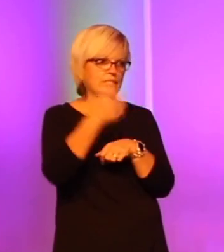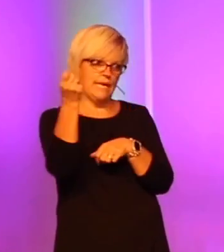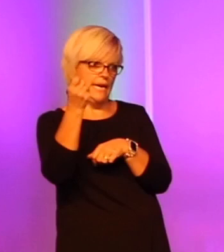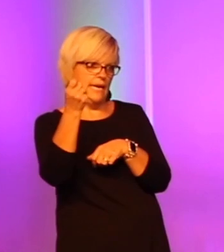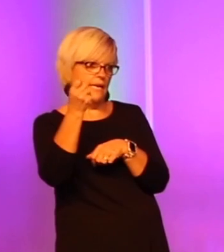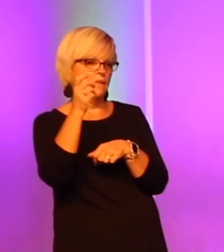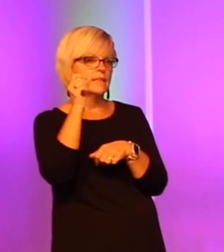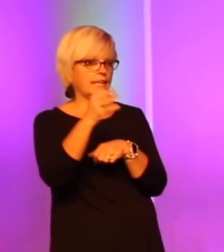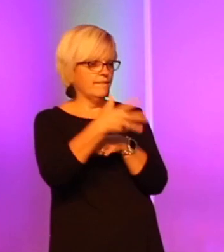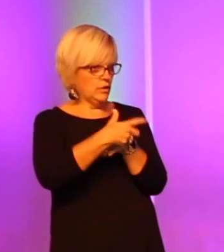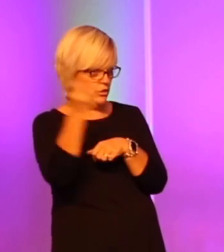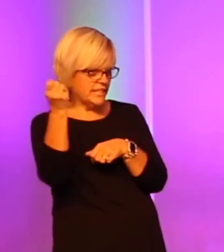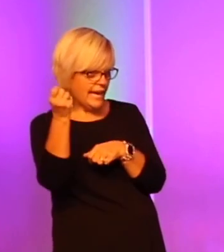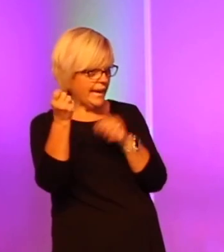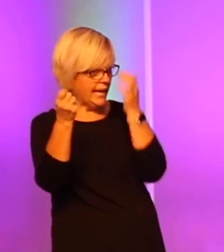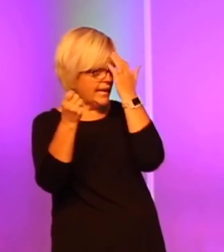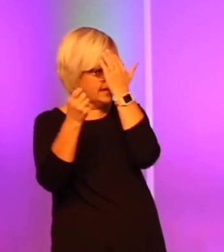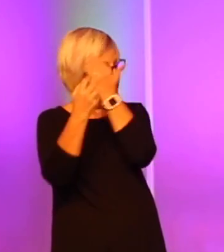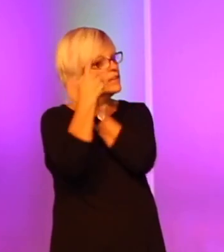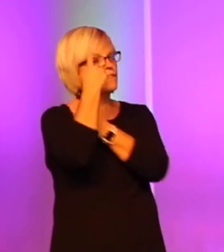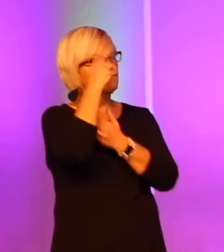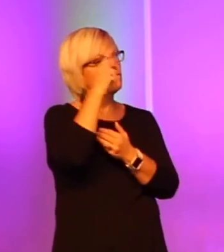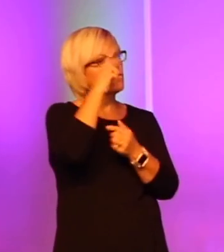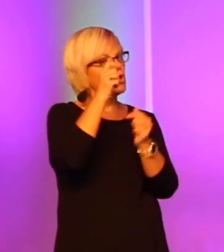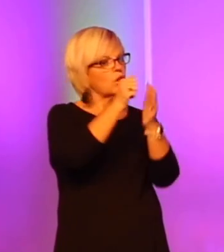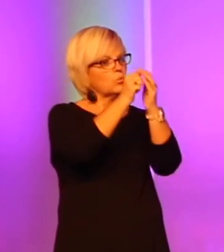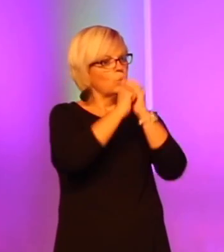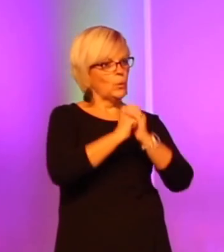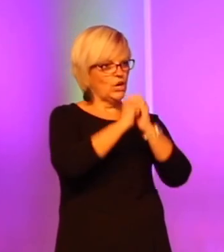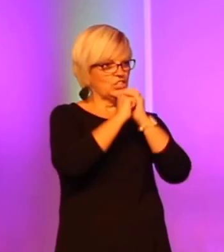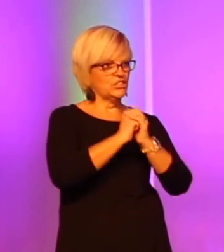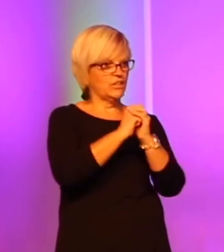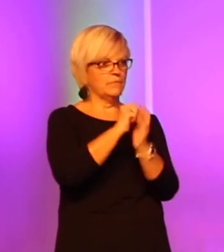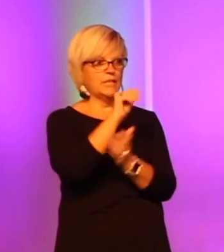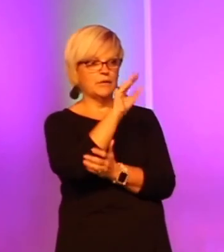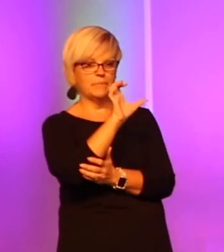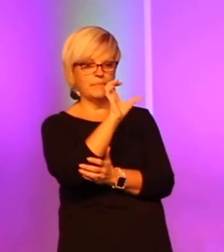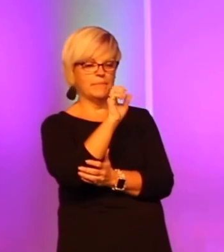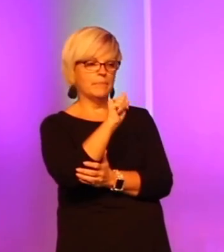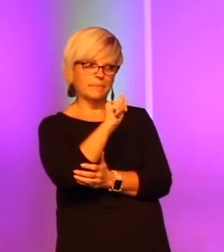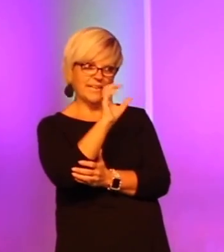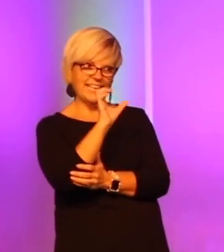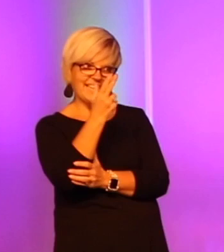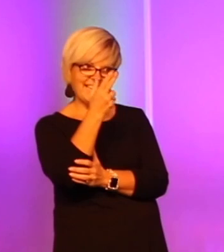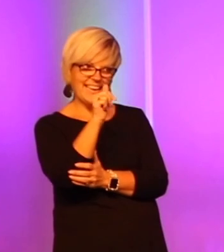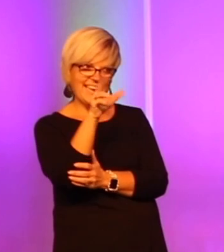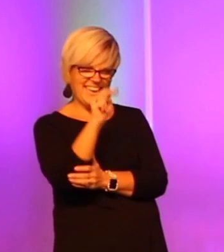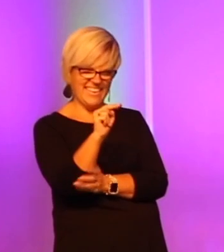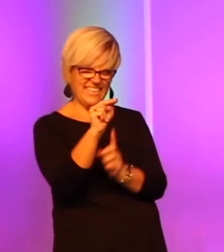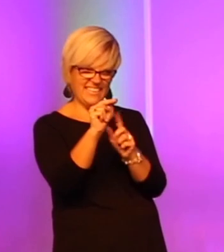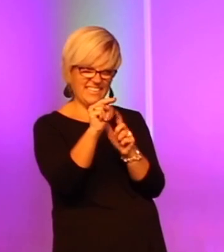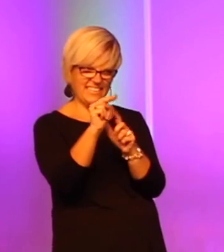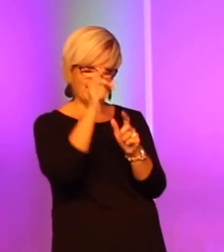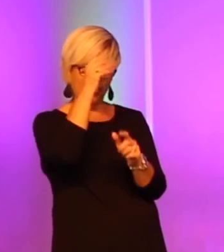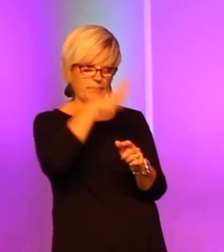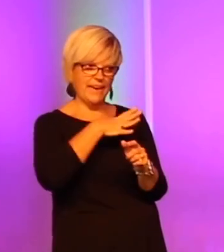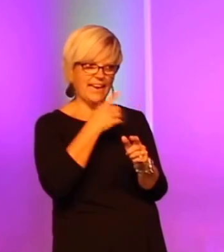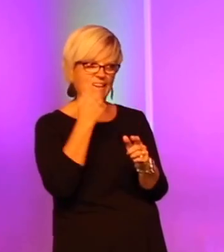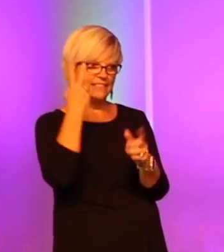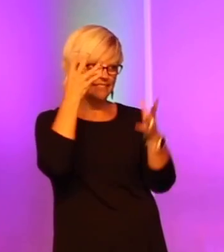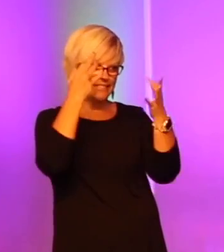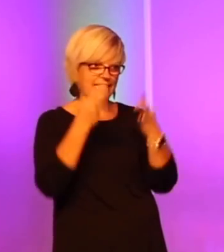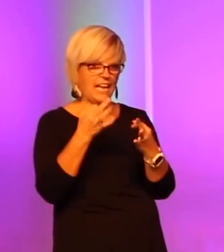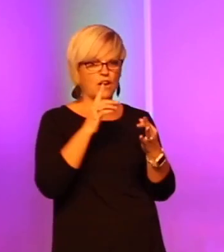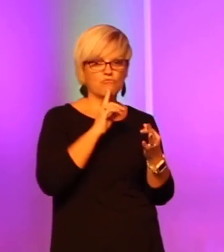to be used for worship purposes. But Achan decides, well, I really want this. He